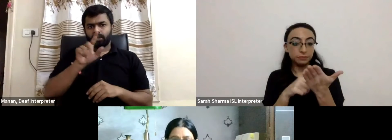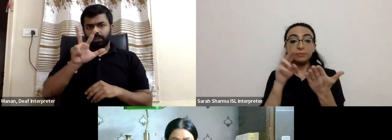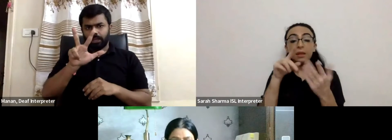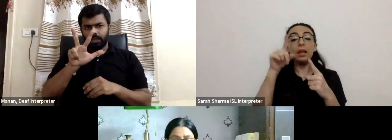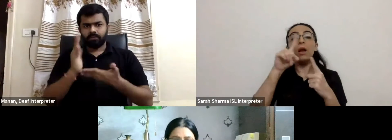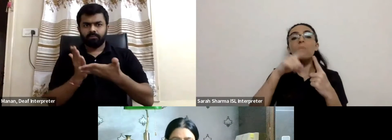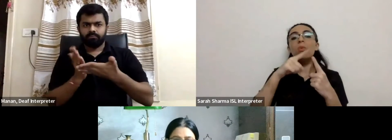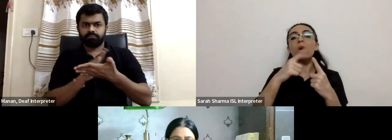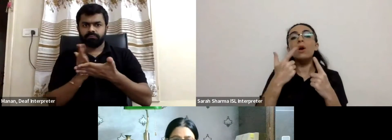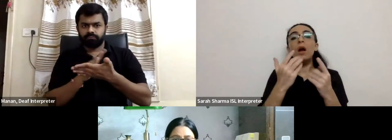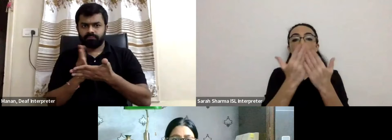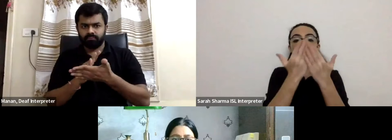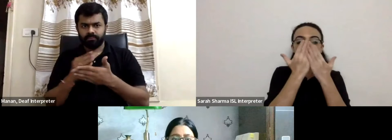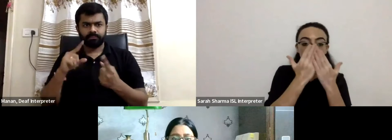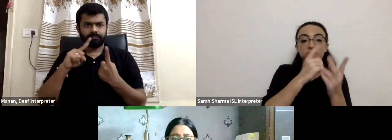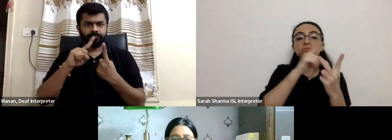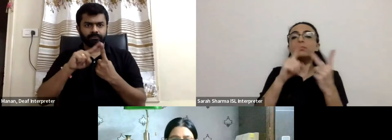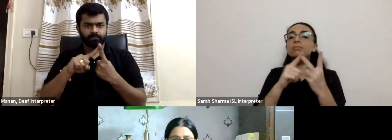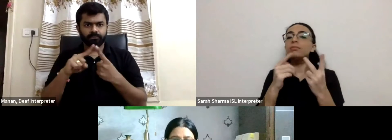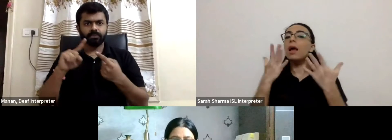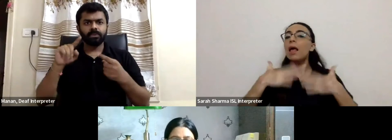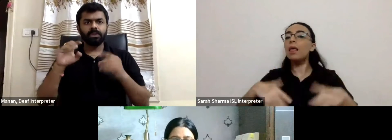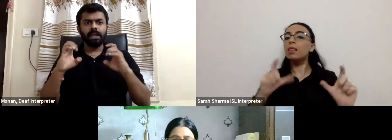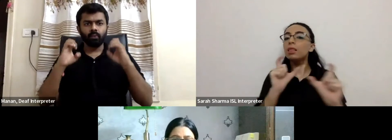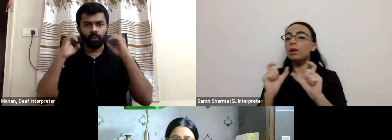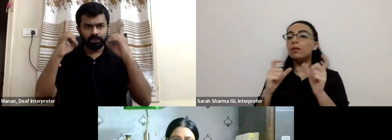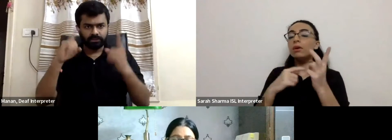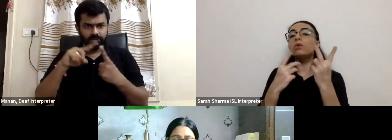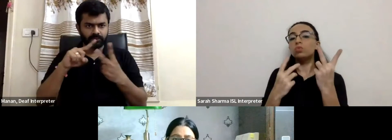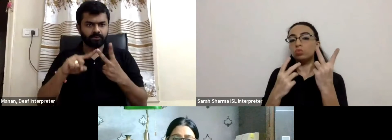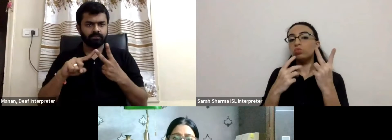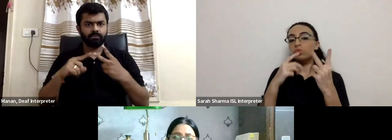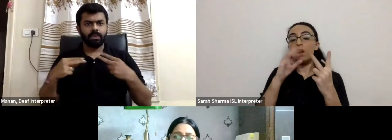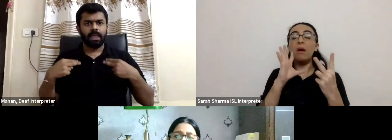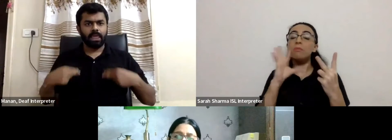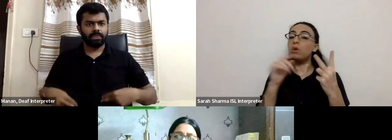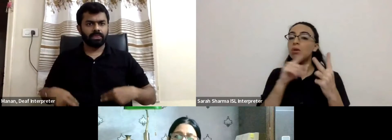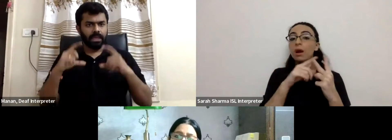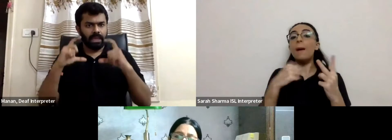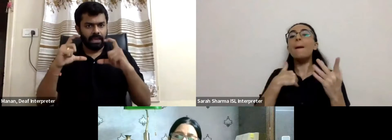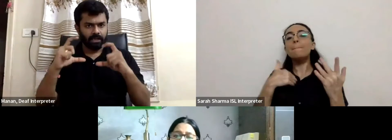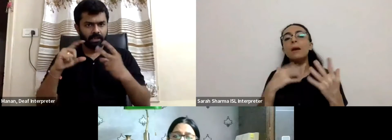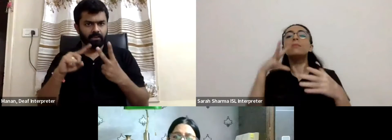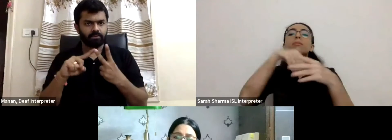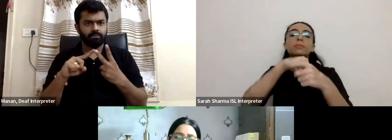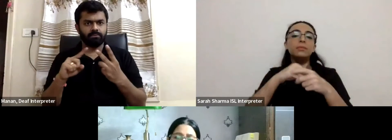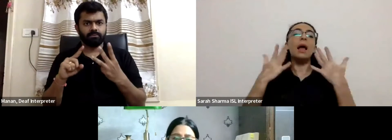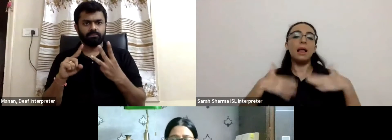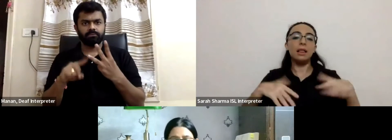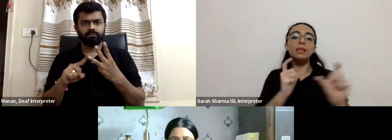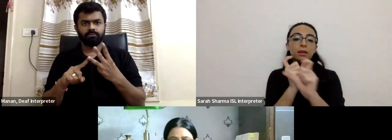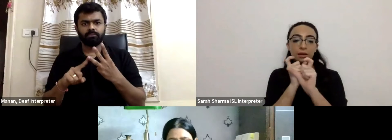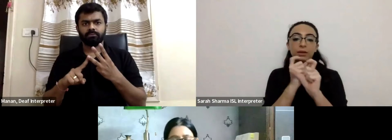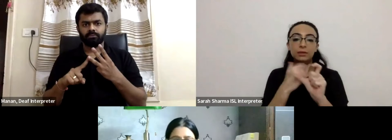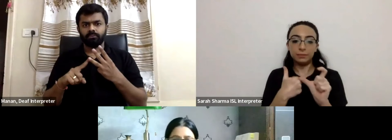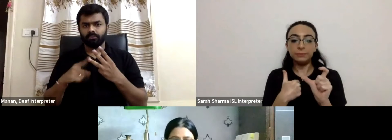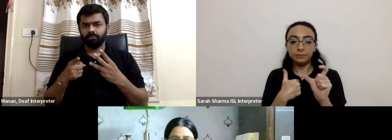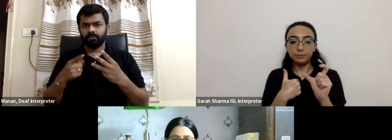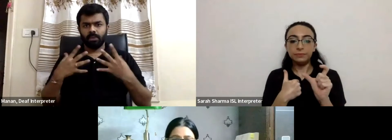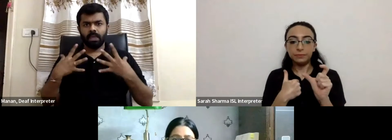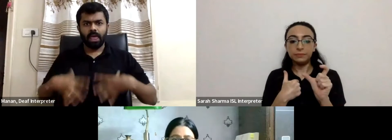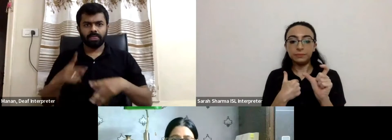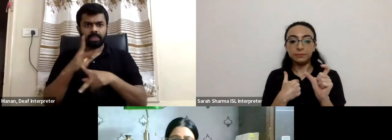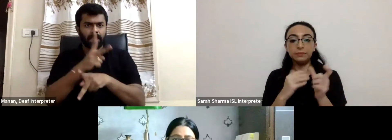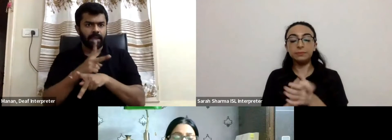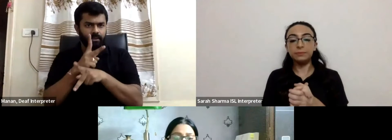was took the major chunk, and I was part of that health task force. And then we called people from all professions. I mean,